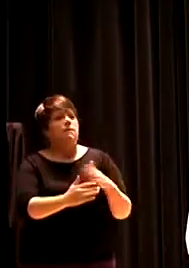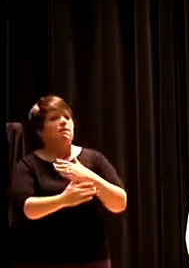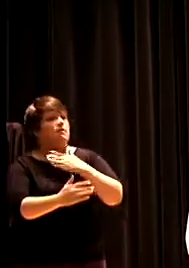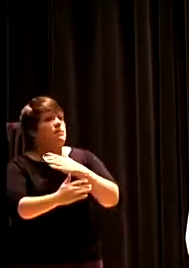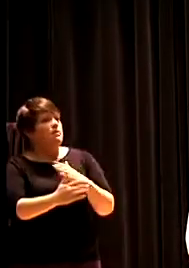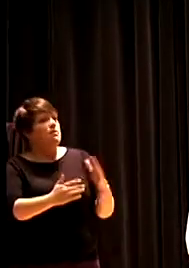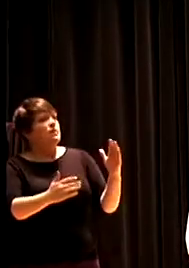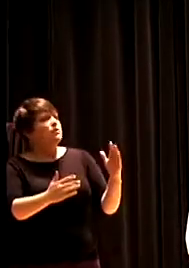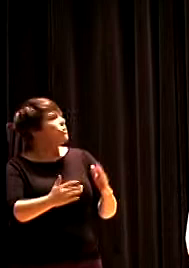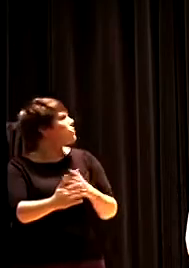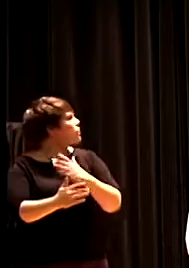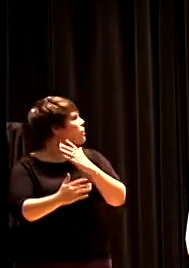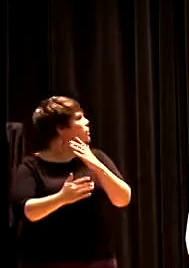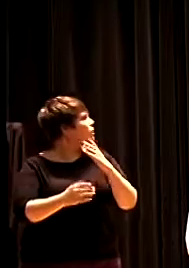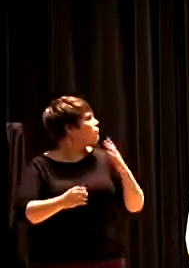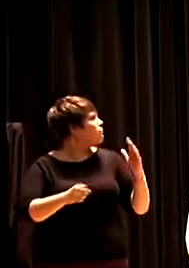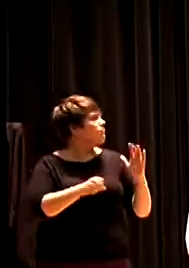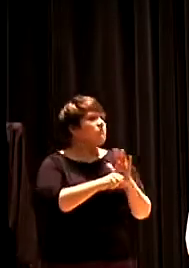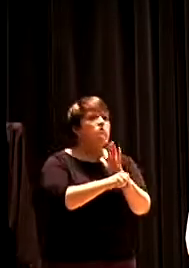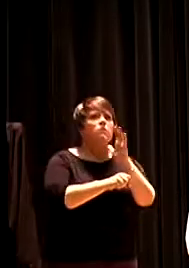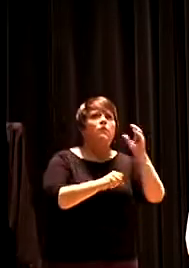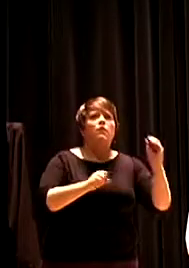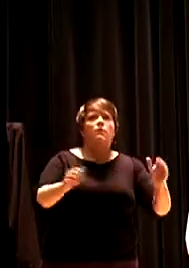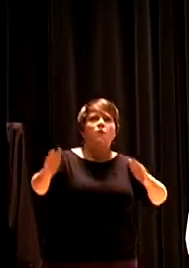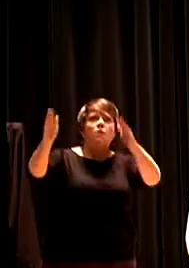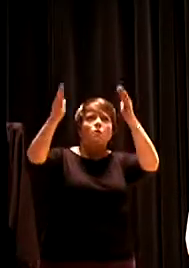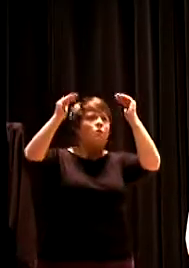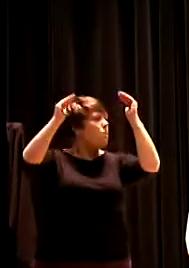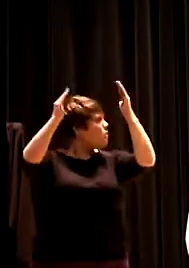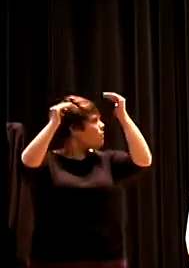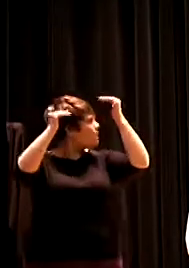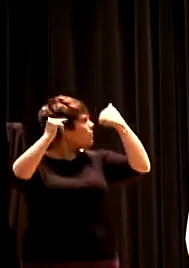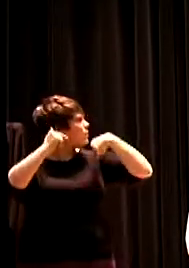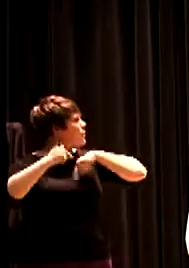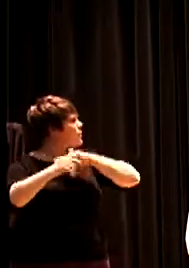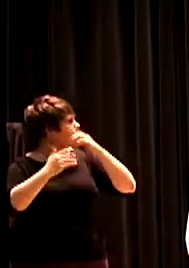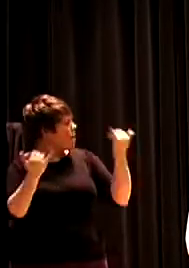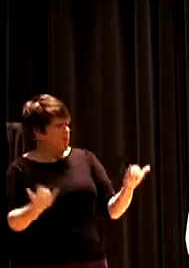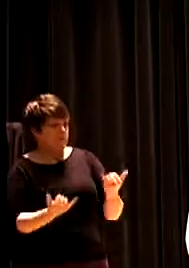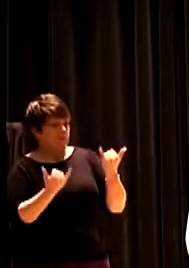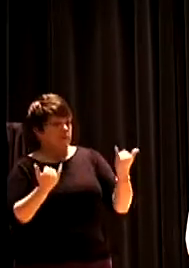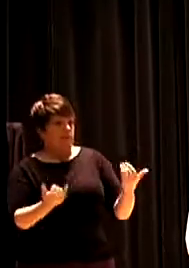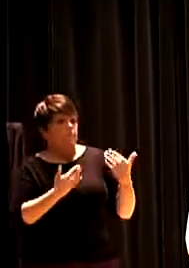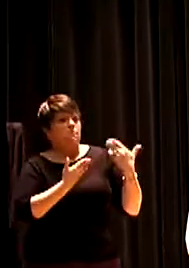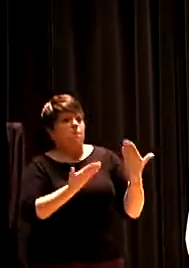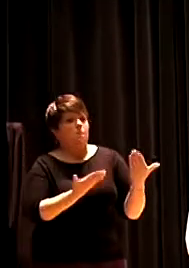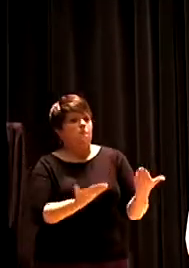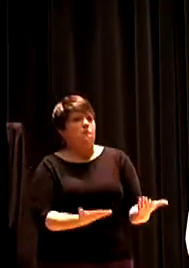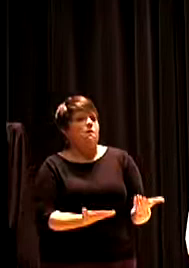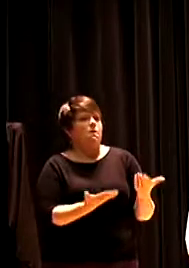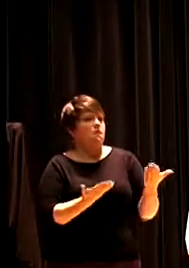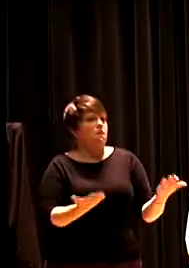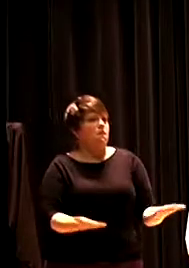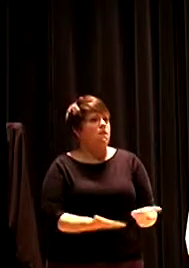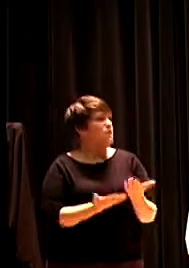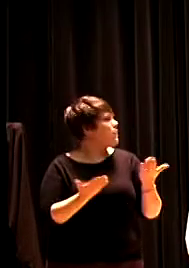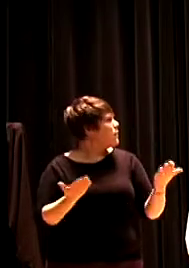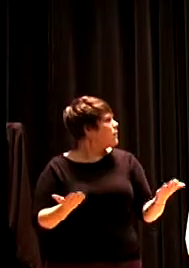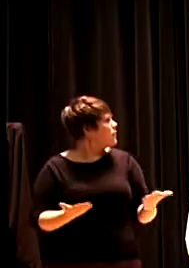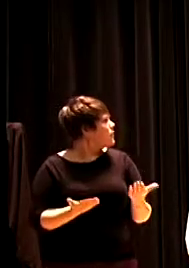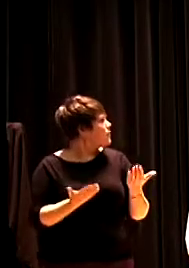Sing a song full of the hope that the present has brought.